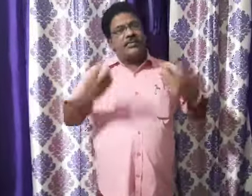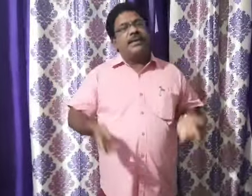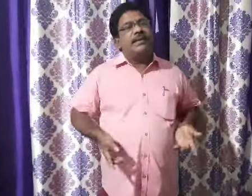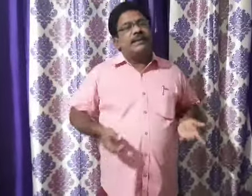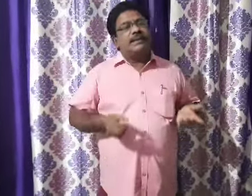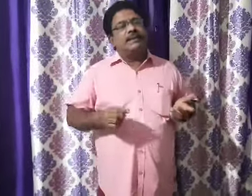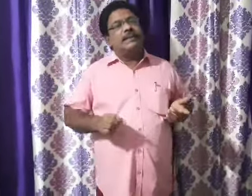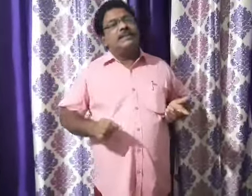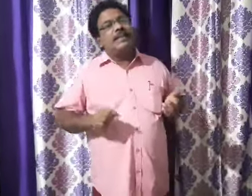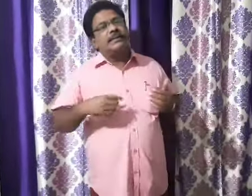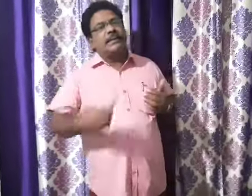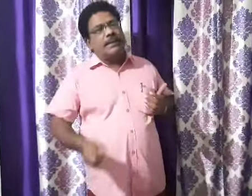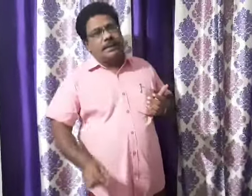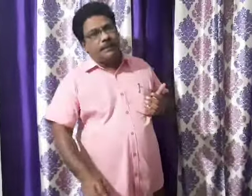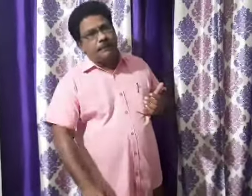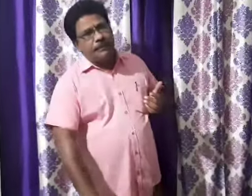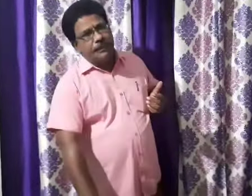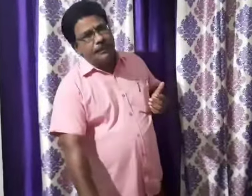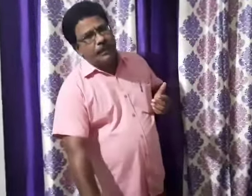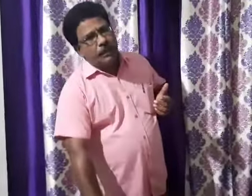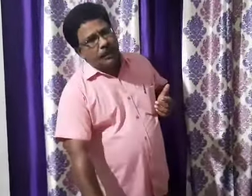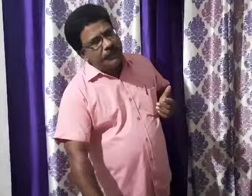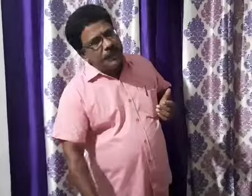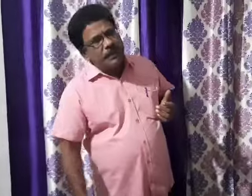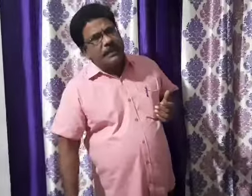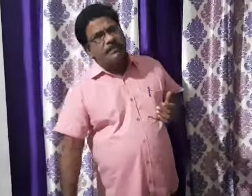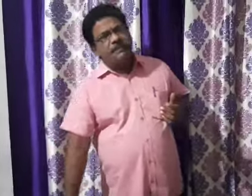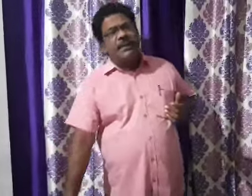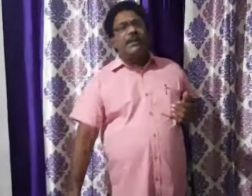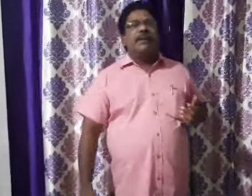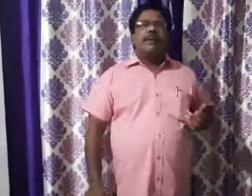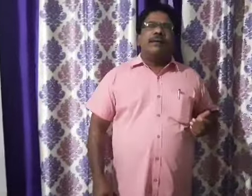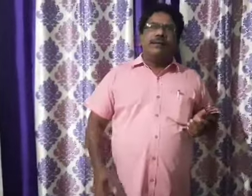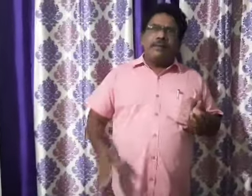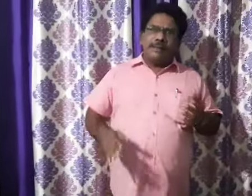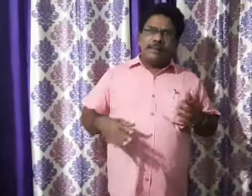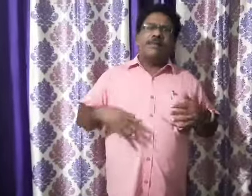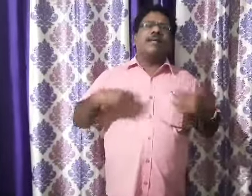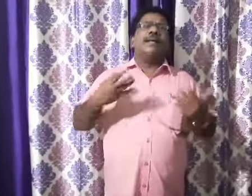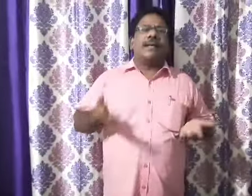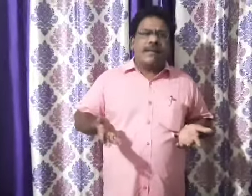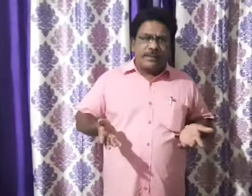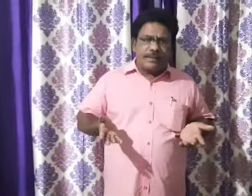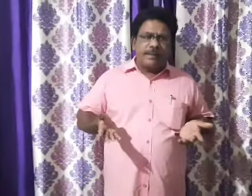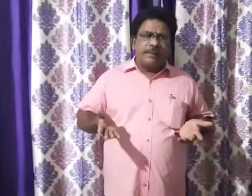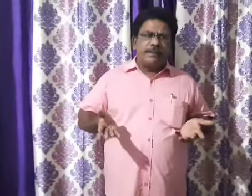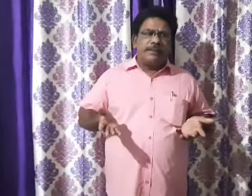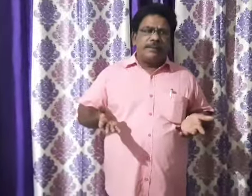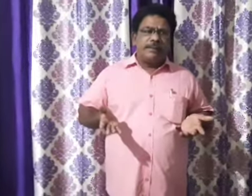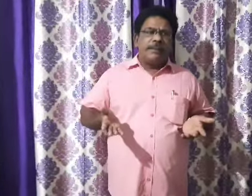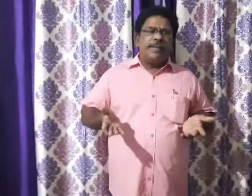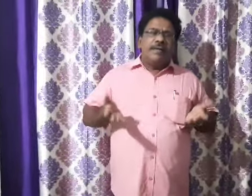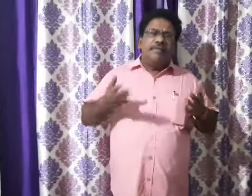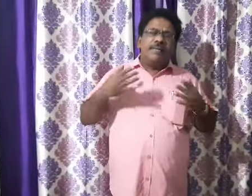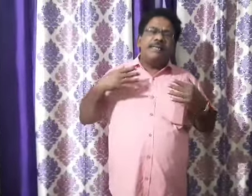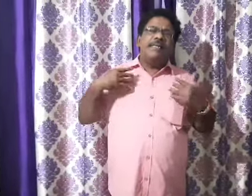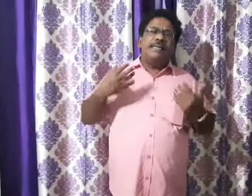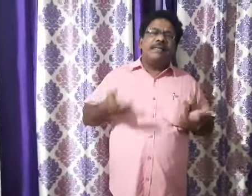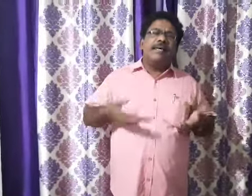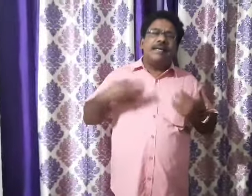625 districts in India. Okay, we know that it is a fundamental right. Every citizen has